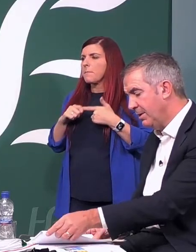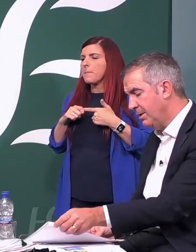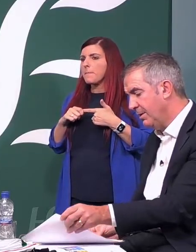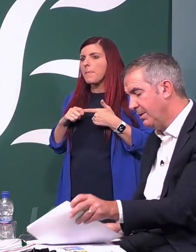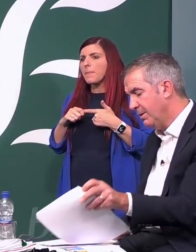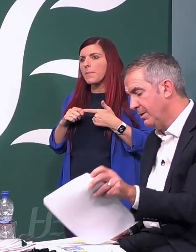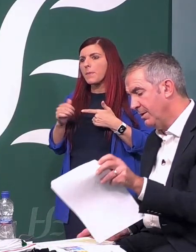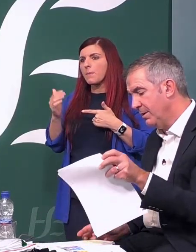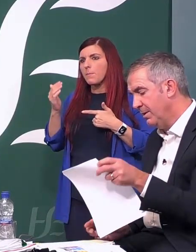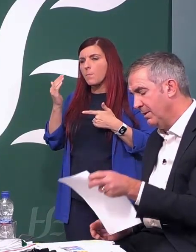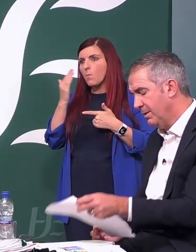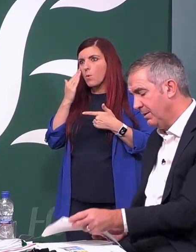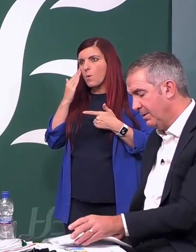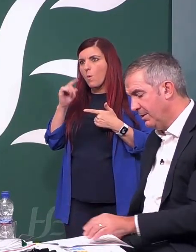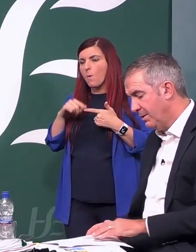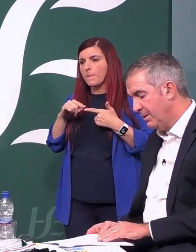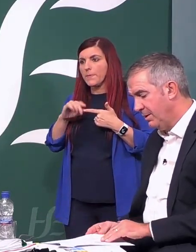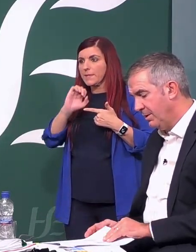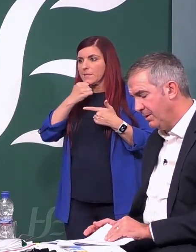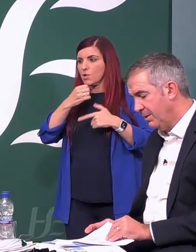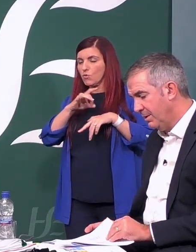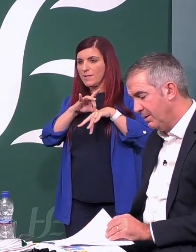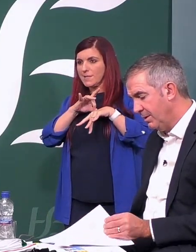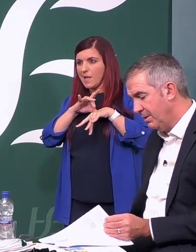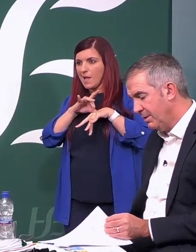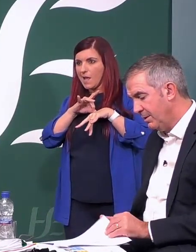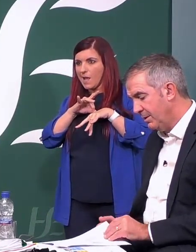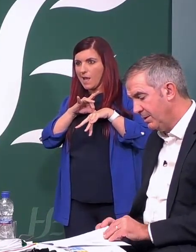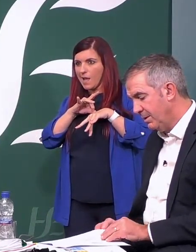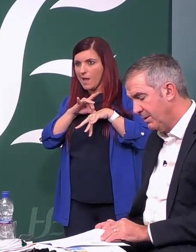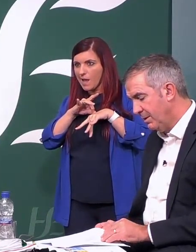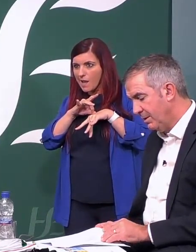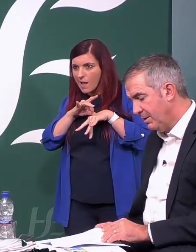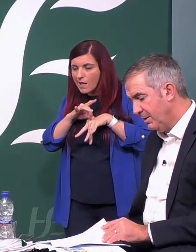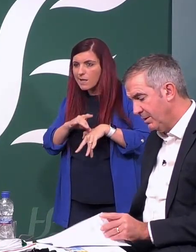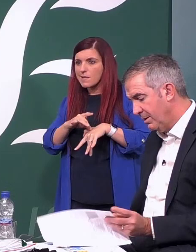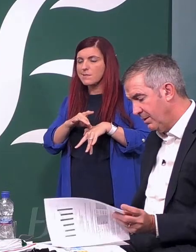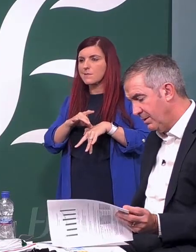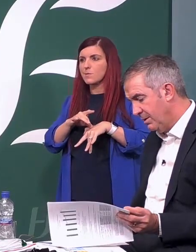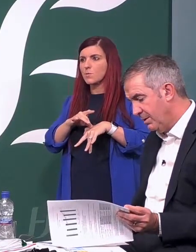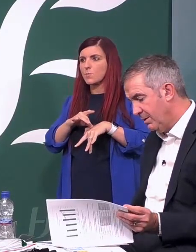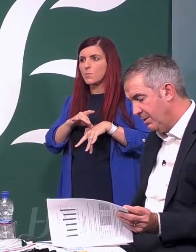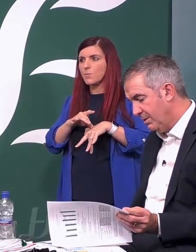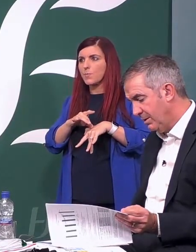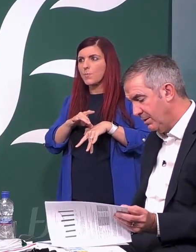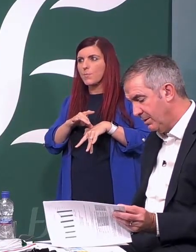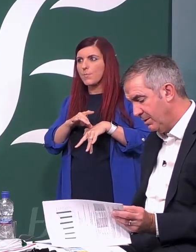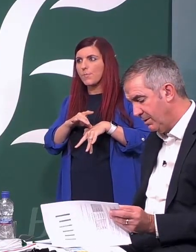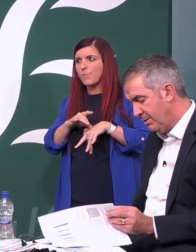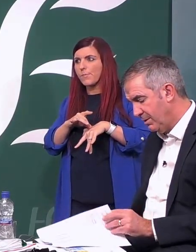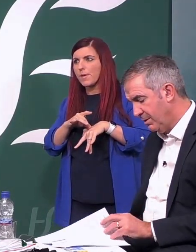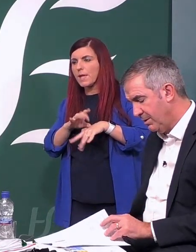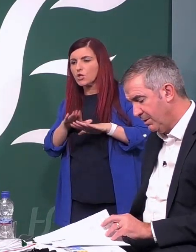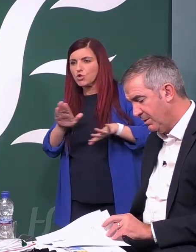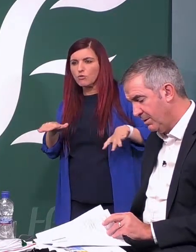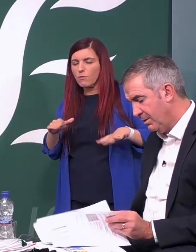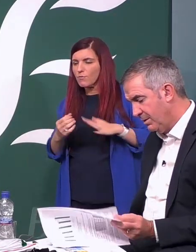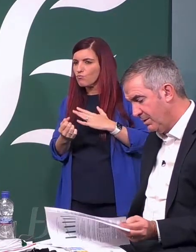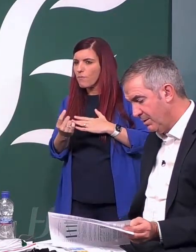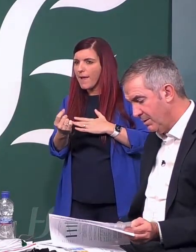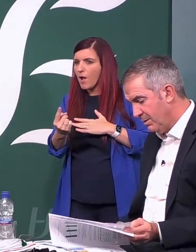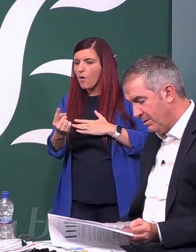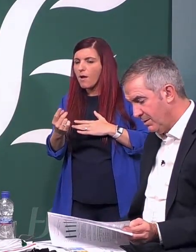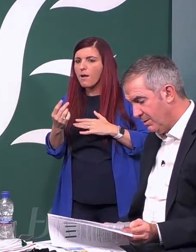we know that serious illness, thankfully, among children is very rare. We have classrooms are not